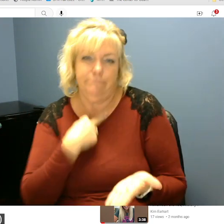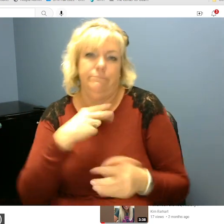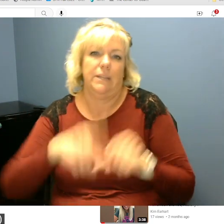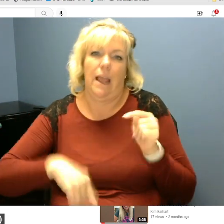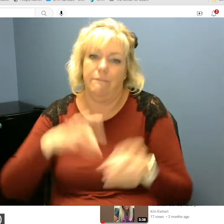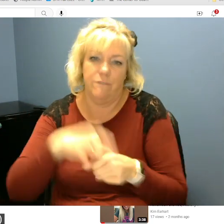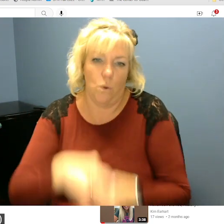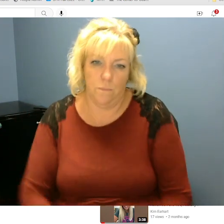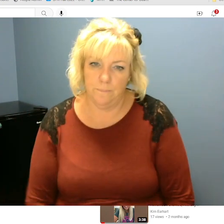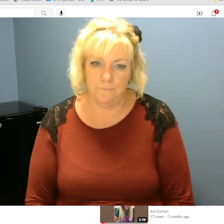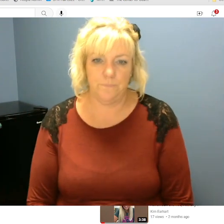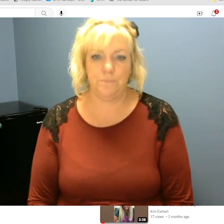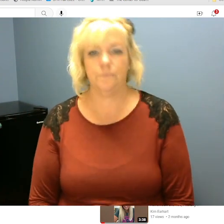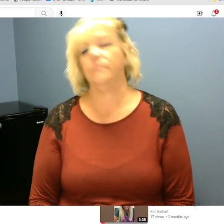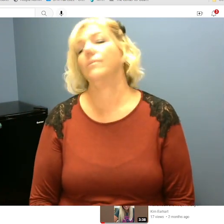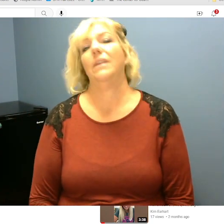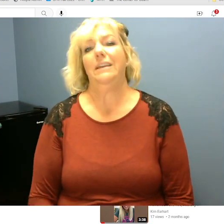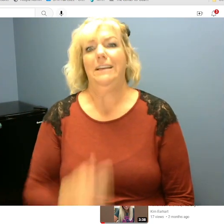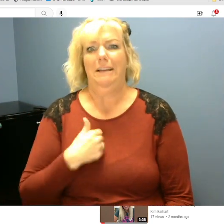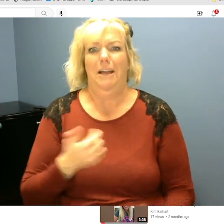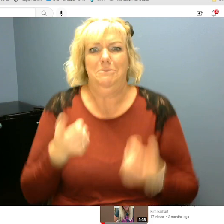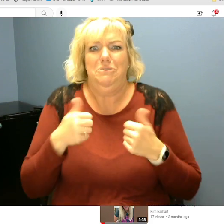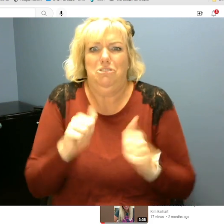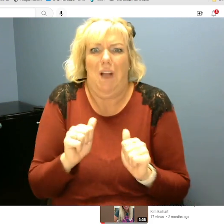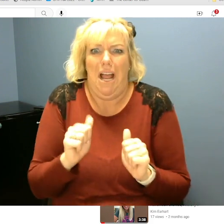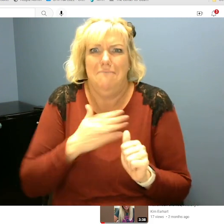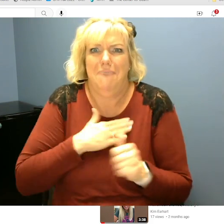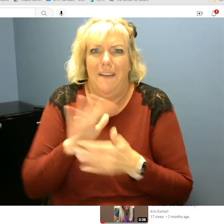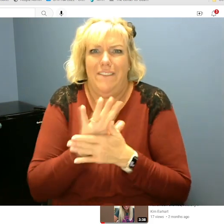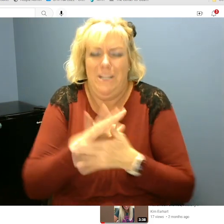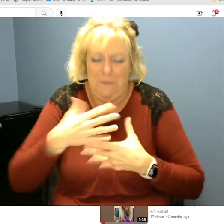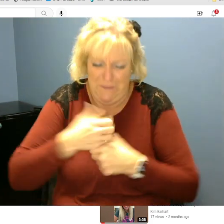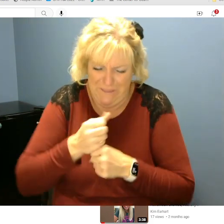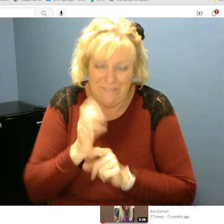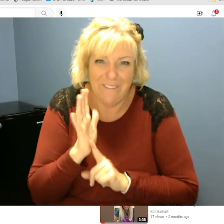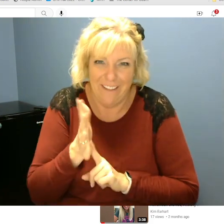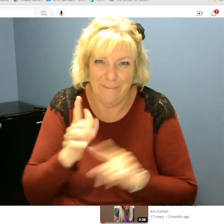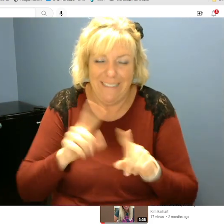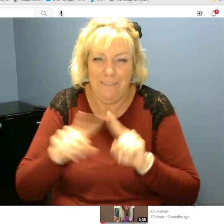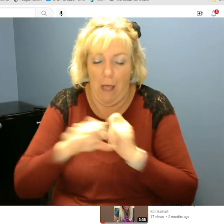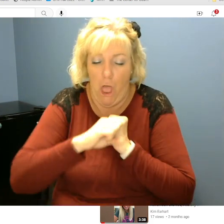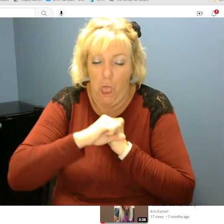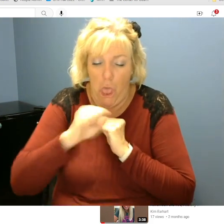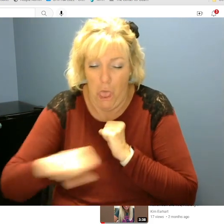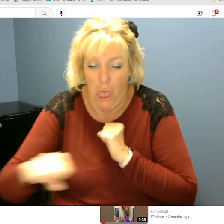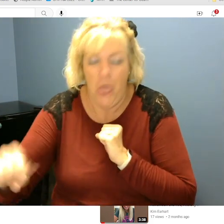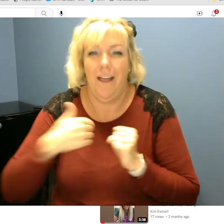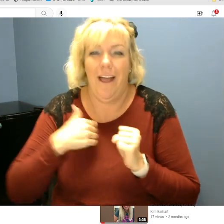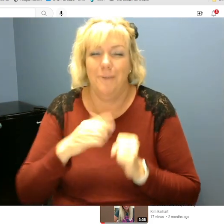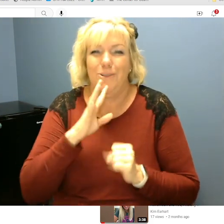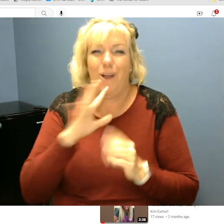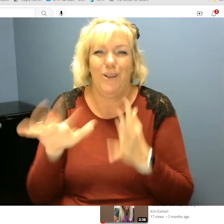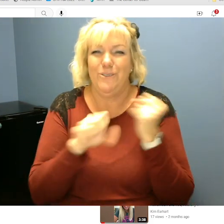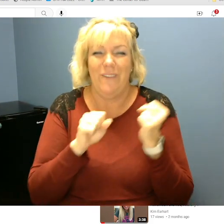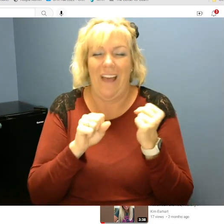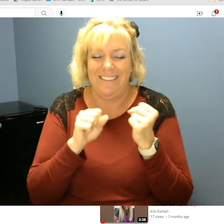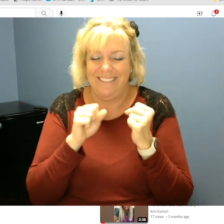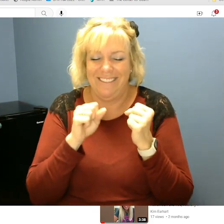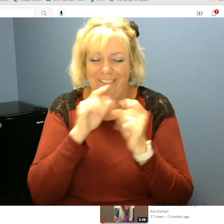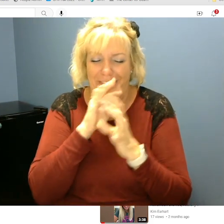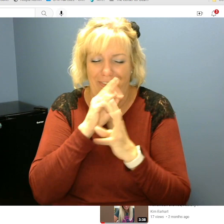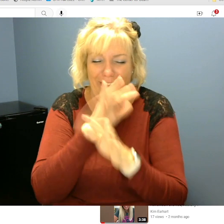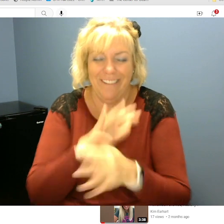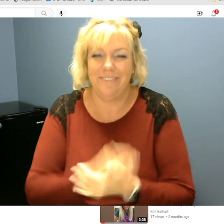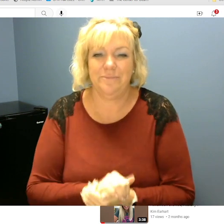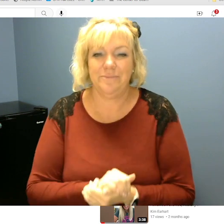I'm trying to keep these videos at 5 minutes, and I got a little over, so I'm make my words go too fast here. But the